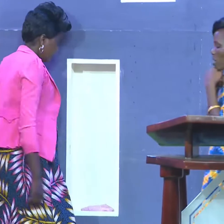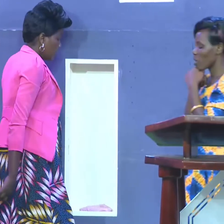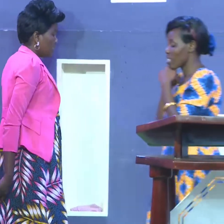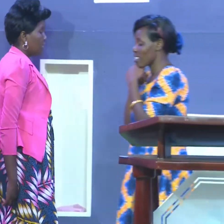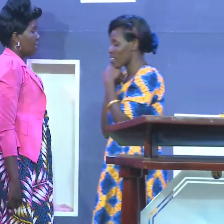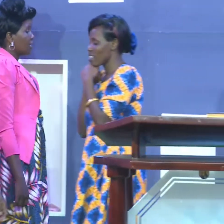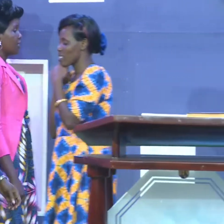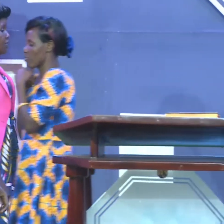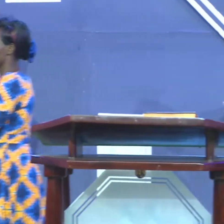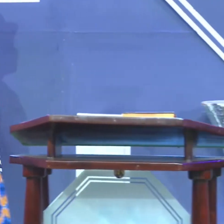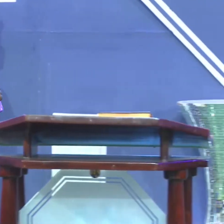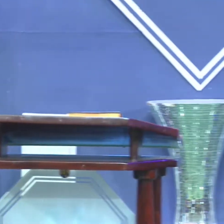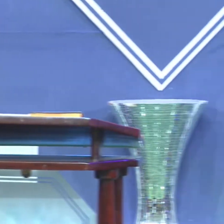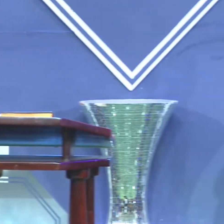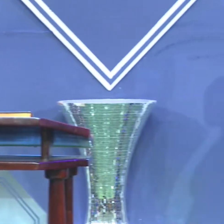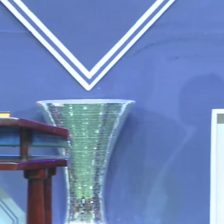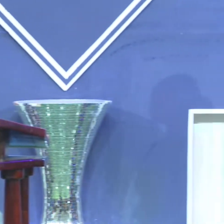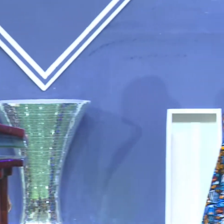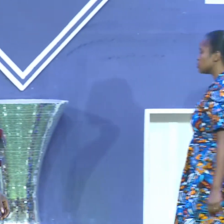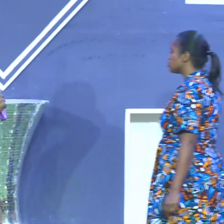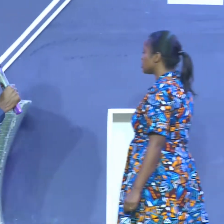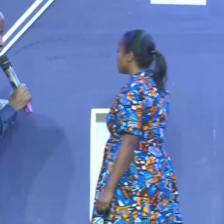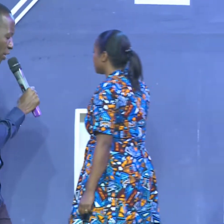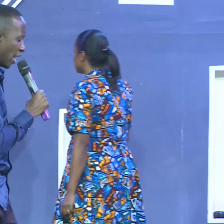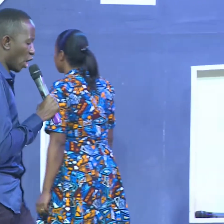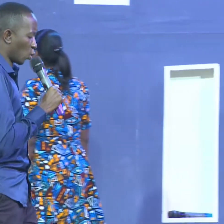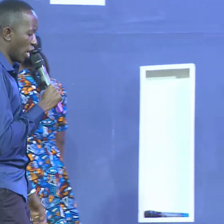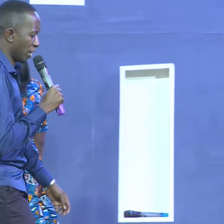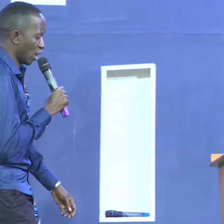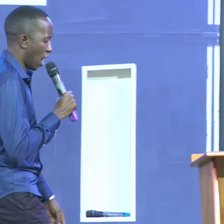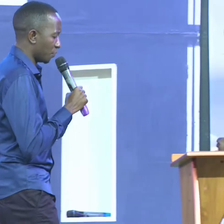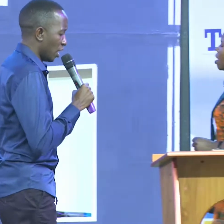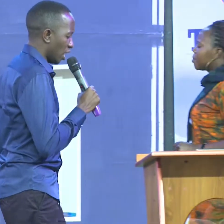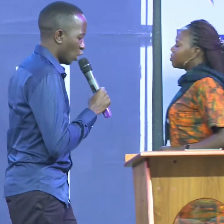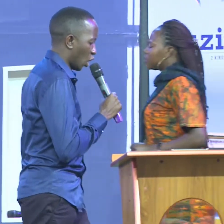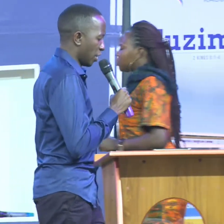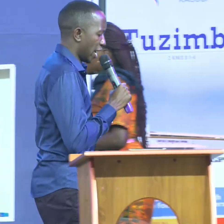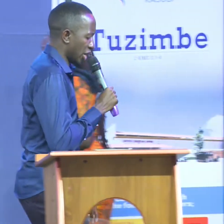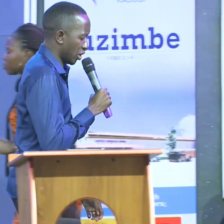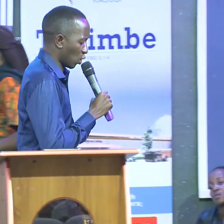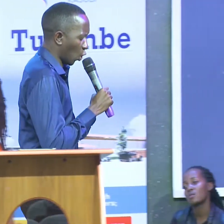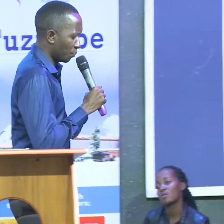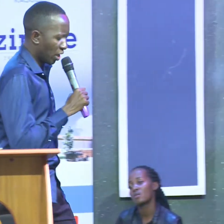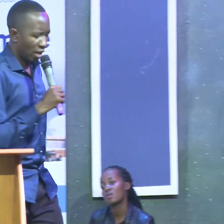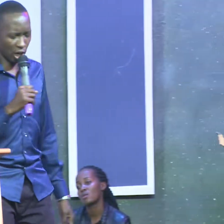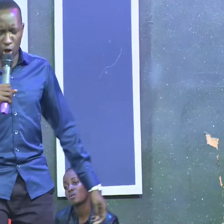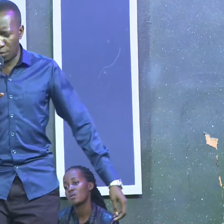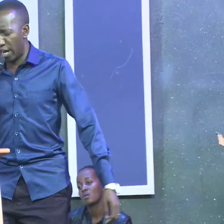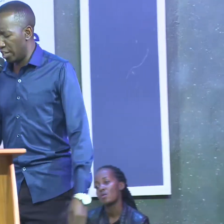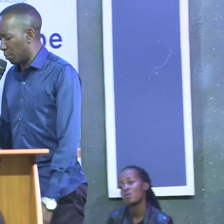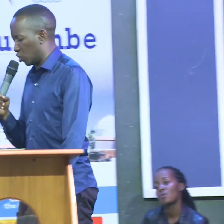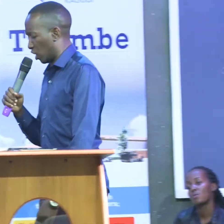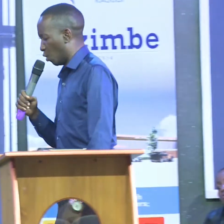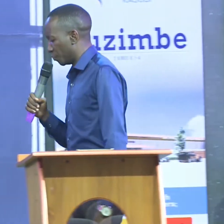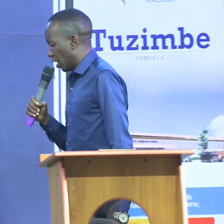mukomera liyabansibiramu Ekomera liyobutakola Ekomera liyokulemelelwa Ekomera liyenaku